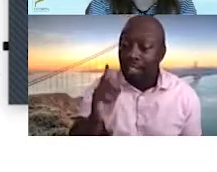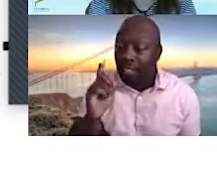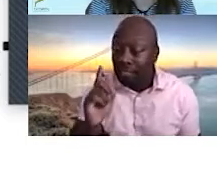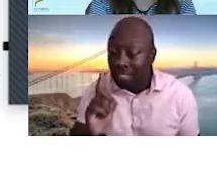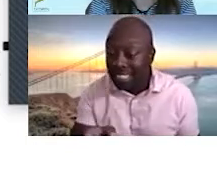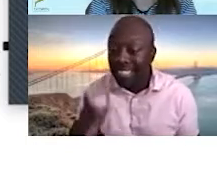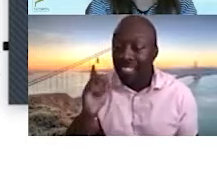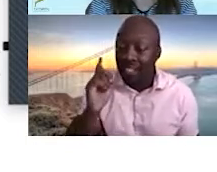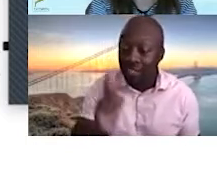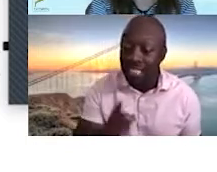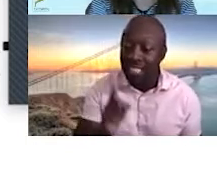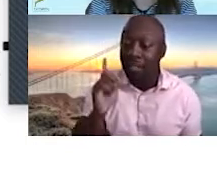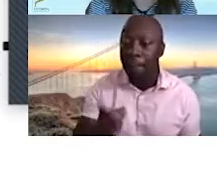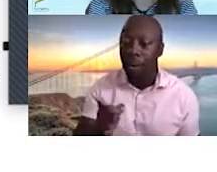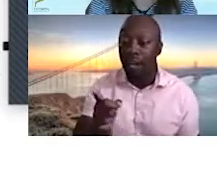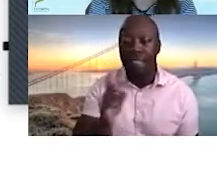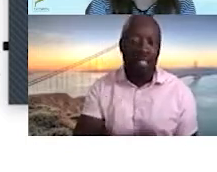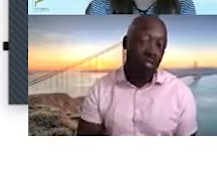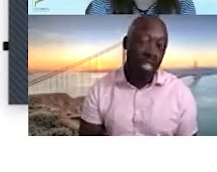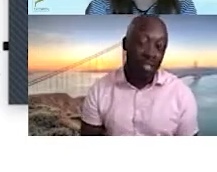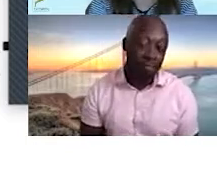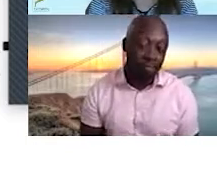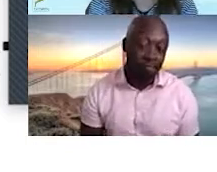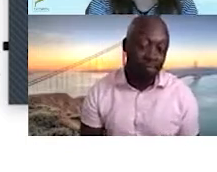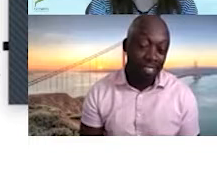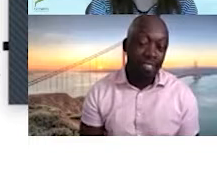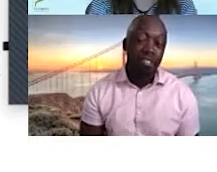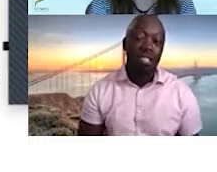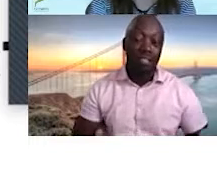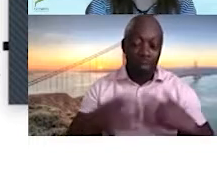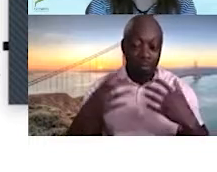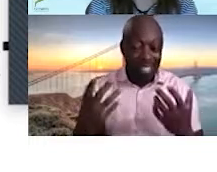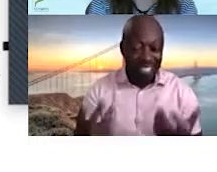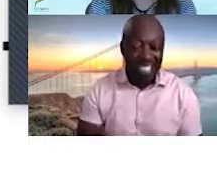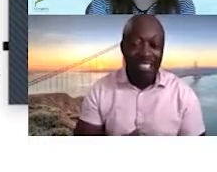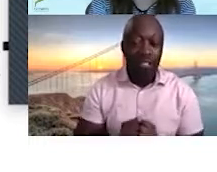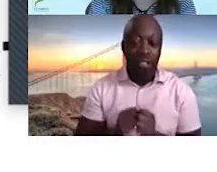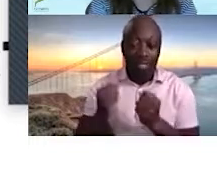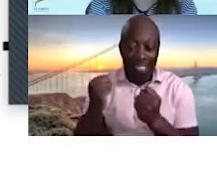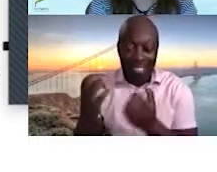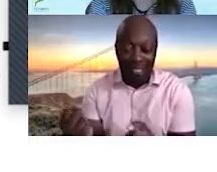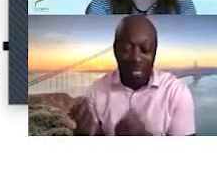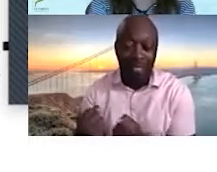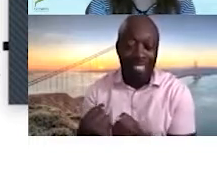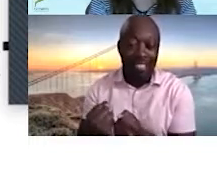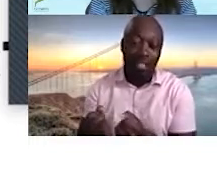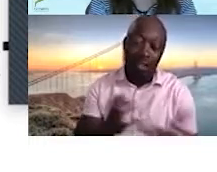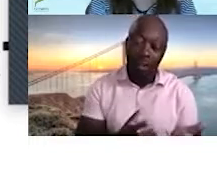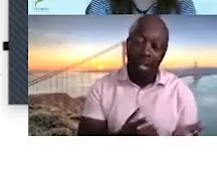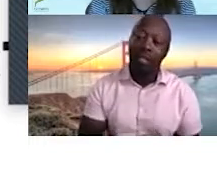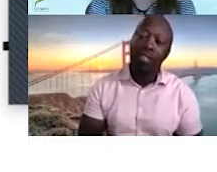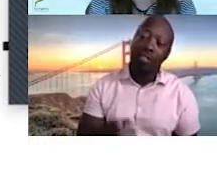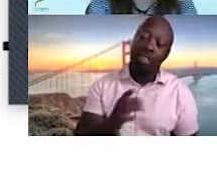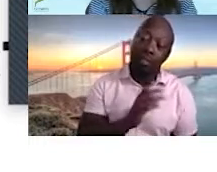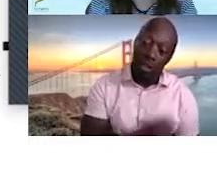Talk, sing, read more than you sign. So that's what I'm saying. The less you know, the less baby sign you know, the